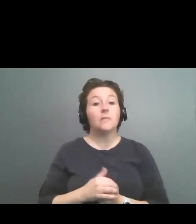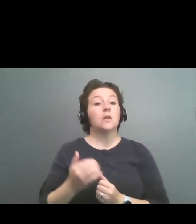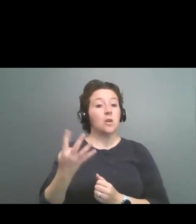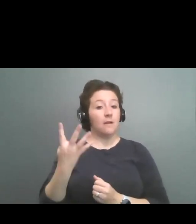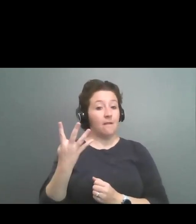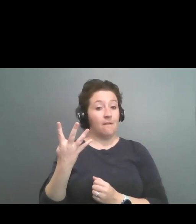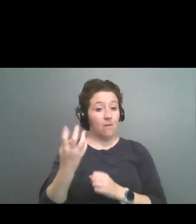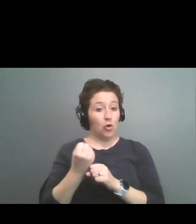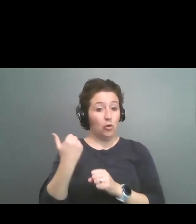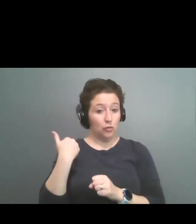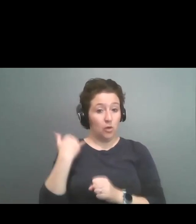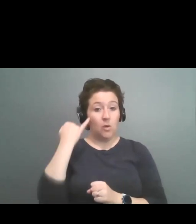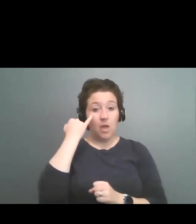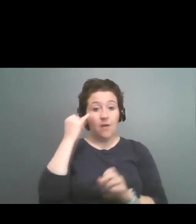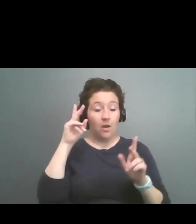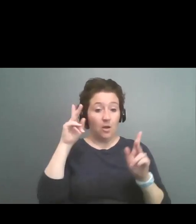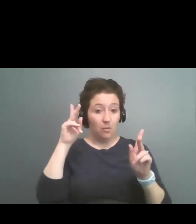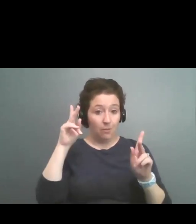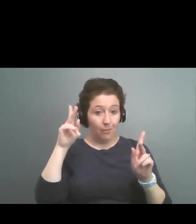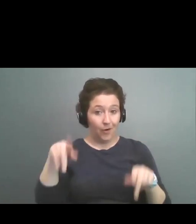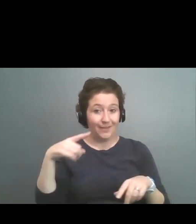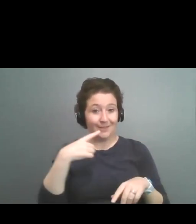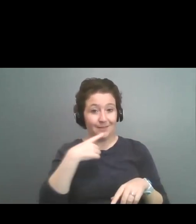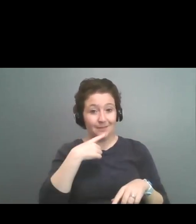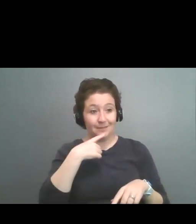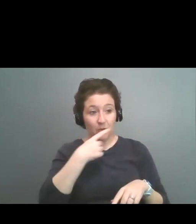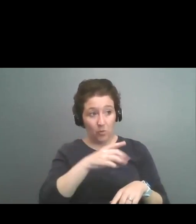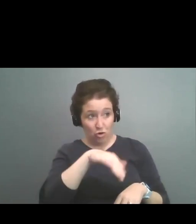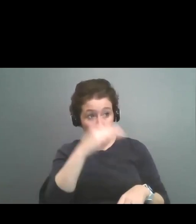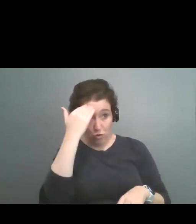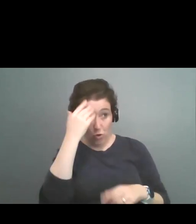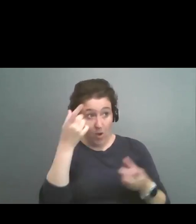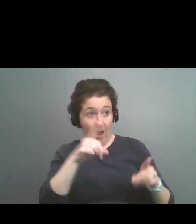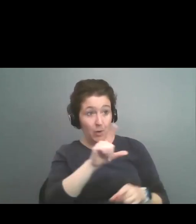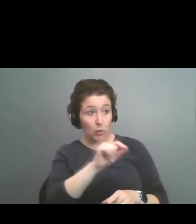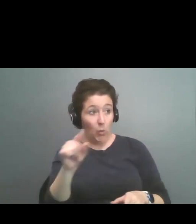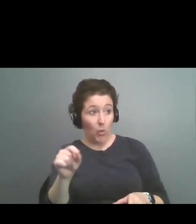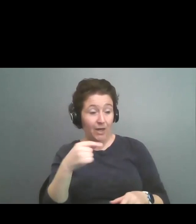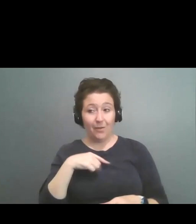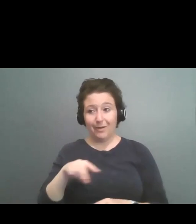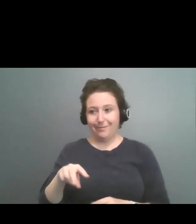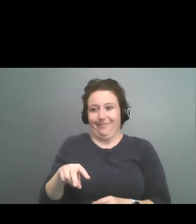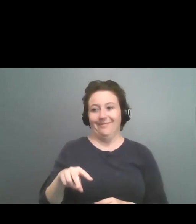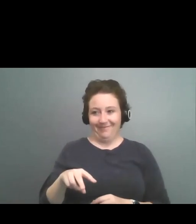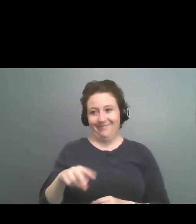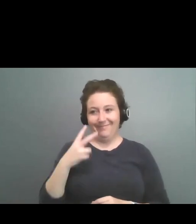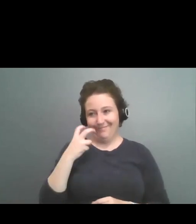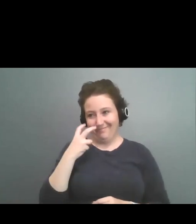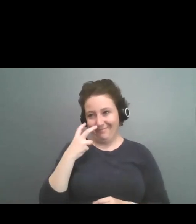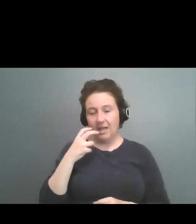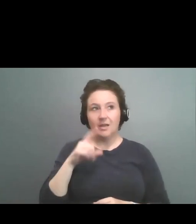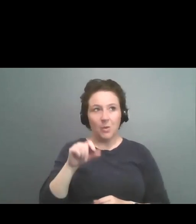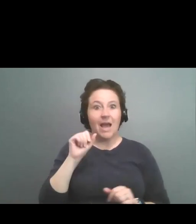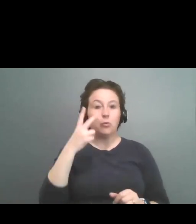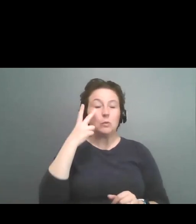ago, if someone would have told me that this was going to happen, I probably wouldn't have believed it. You have to see it